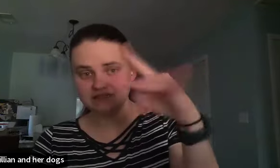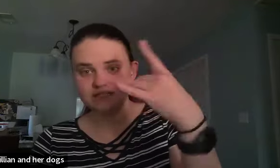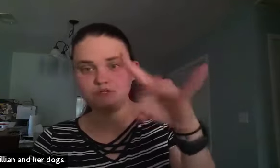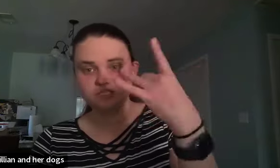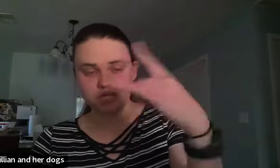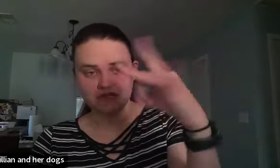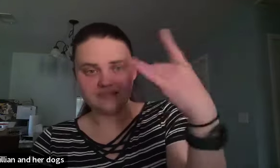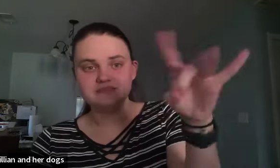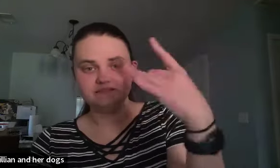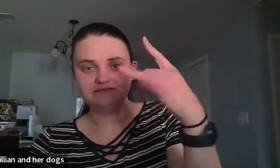18 when you shake it.